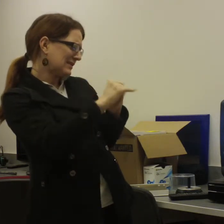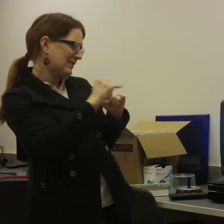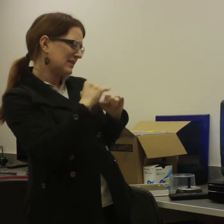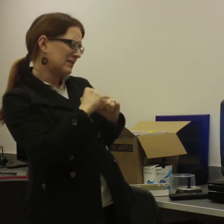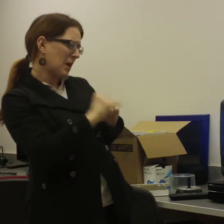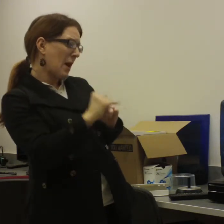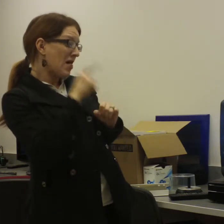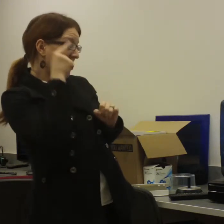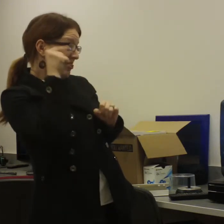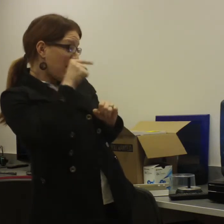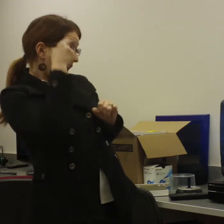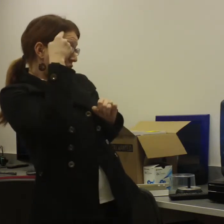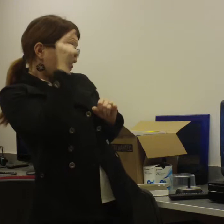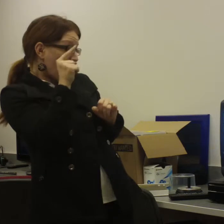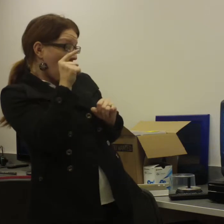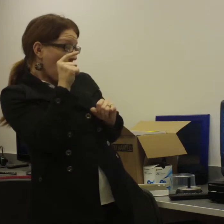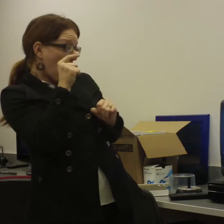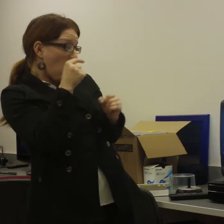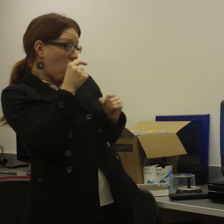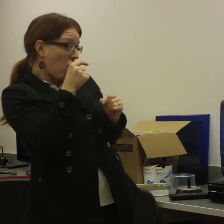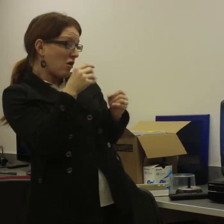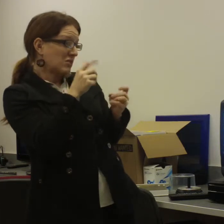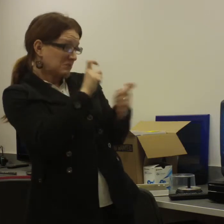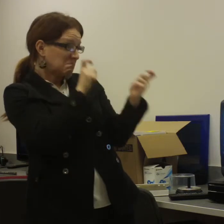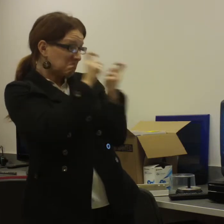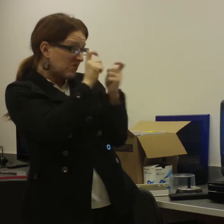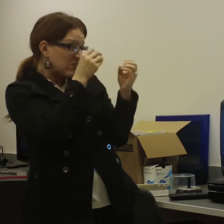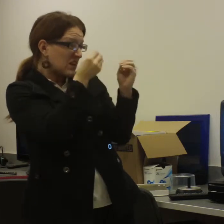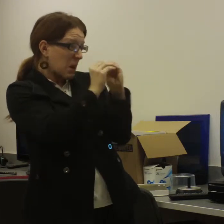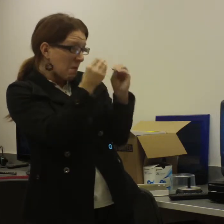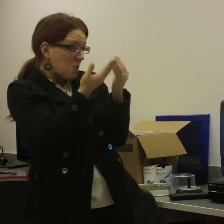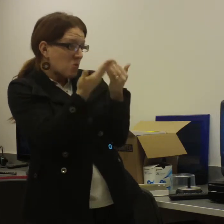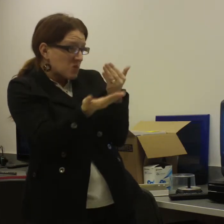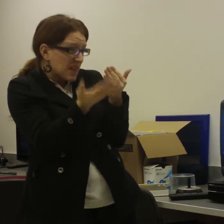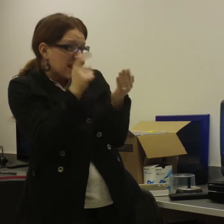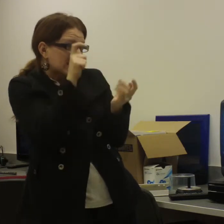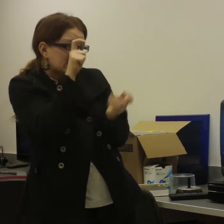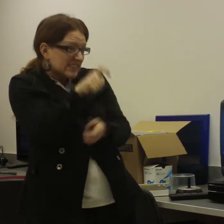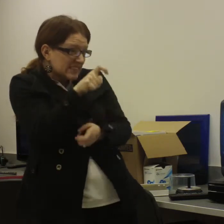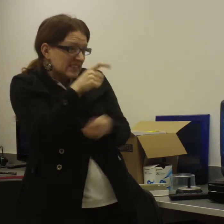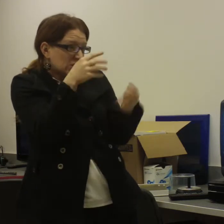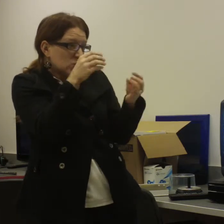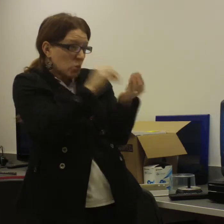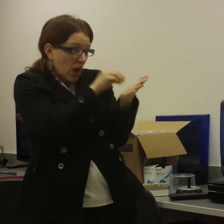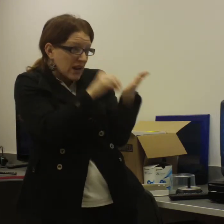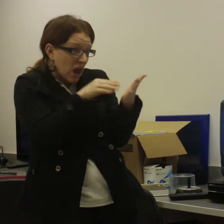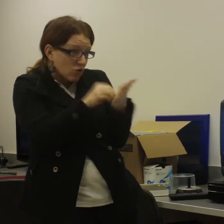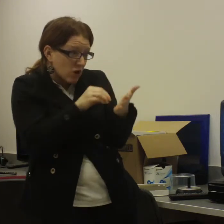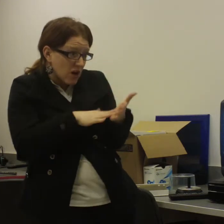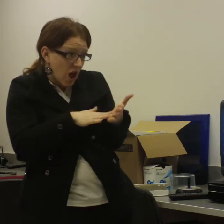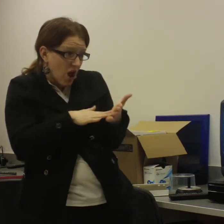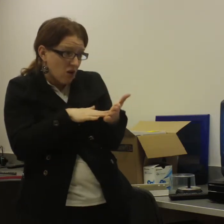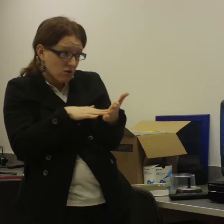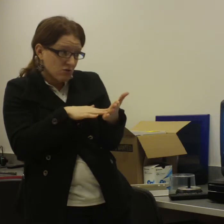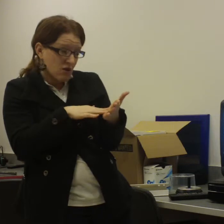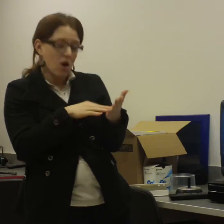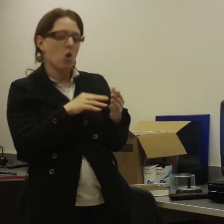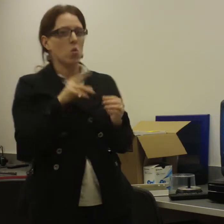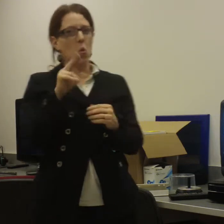No, that was just a random number of lines that I drew just so that you would have enough space for all the things. Sarah?